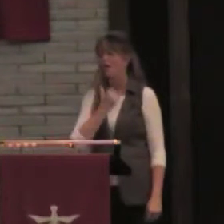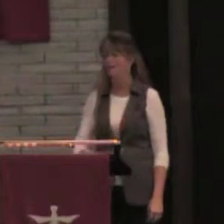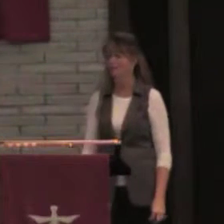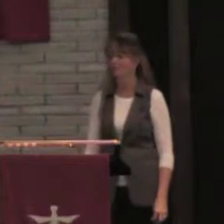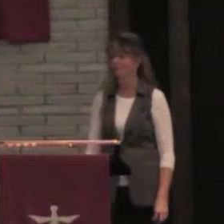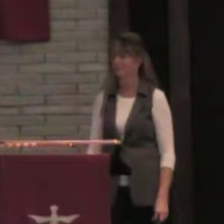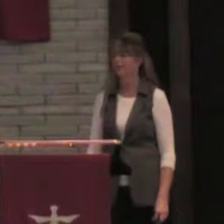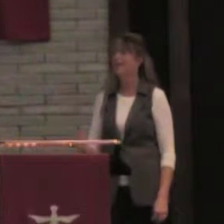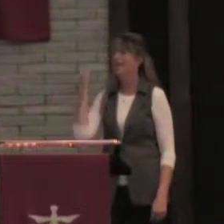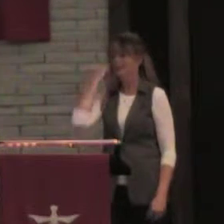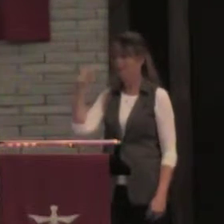think you're wrong.